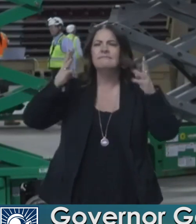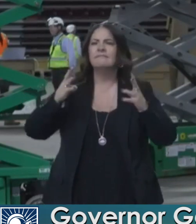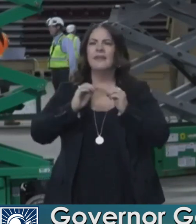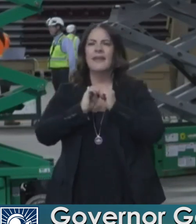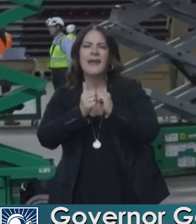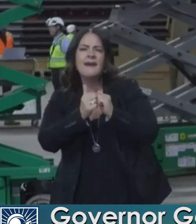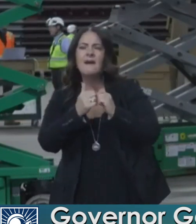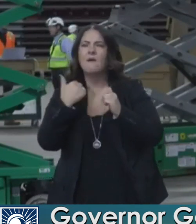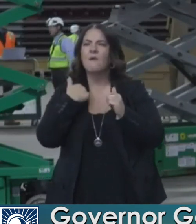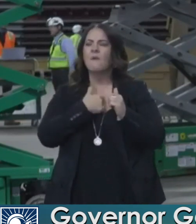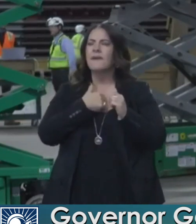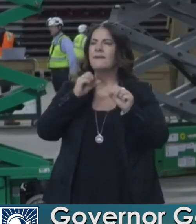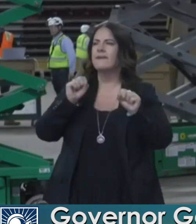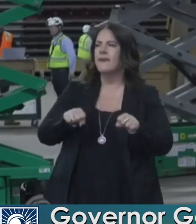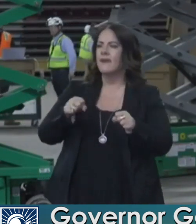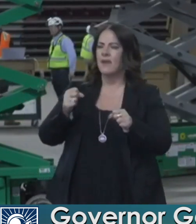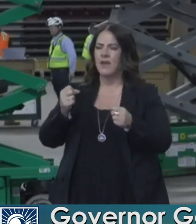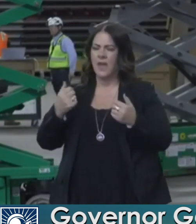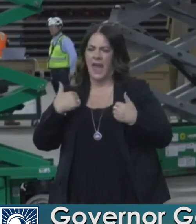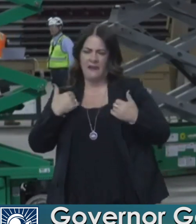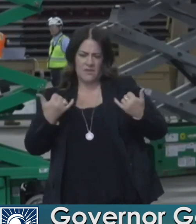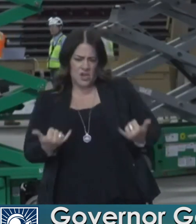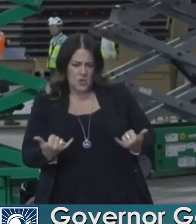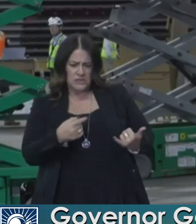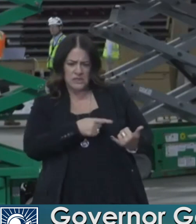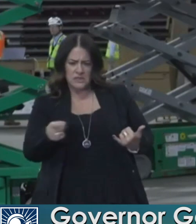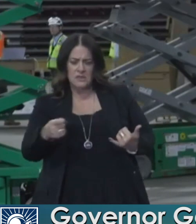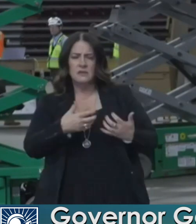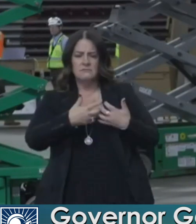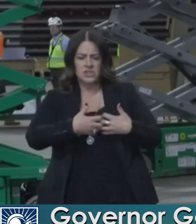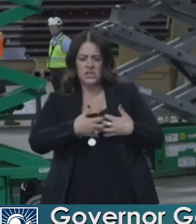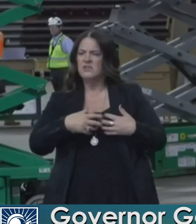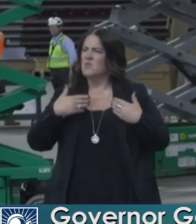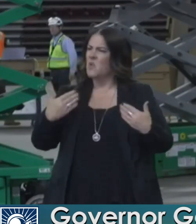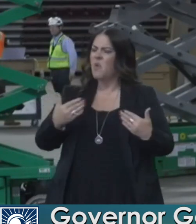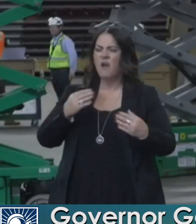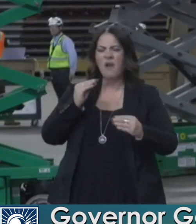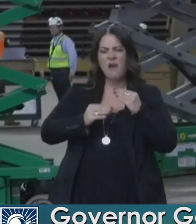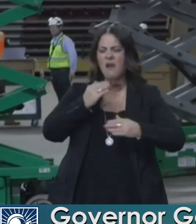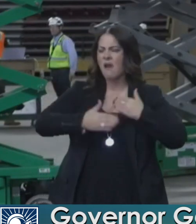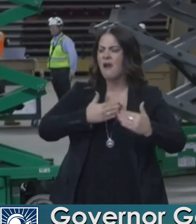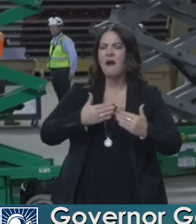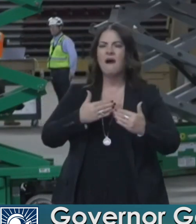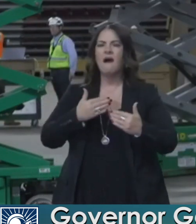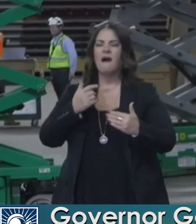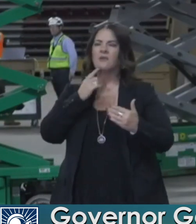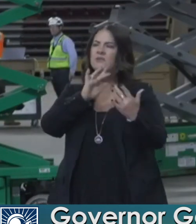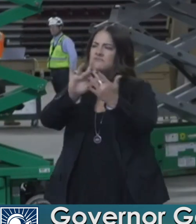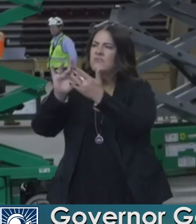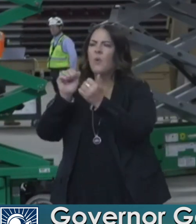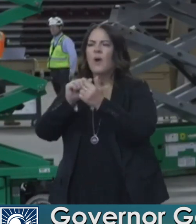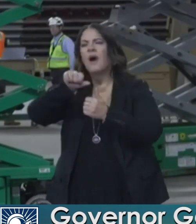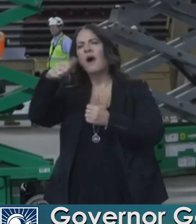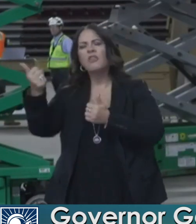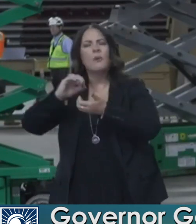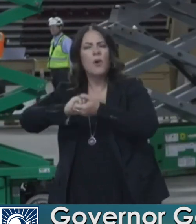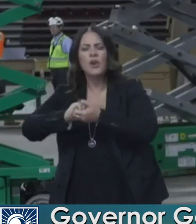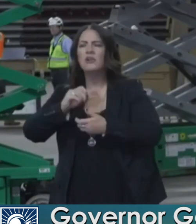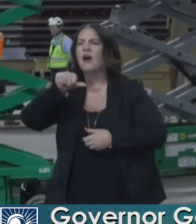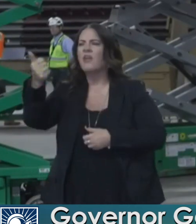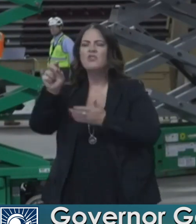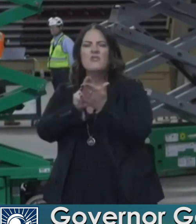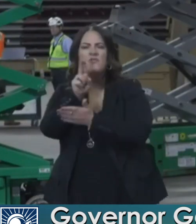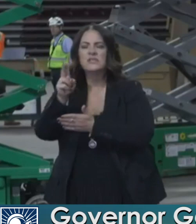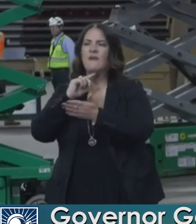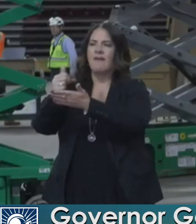terms of how we utilize existing vents, working in partnership with Stanford University and others. Here's just a quick